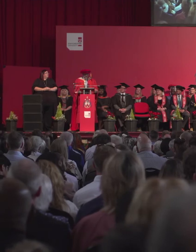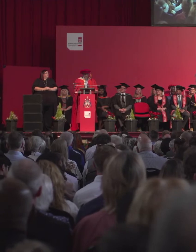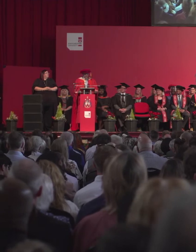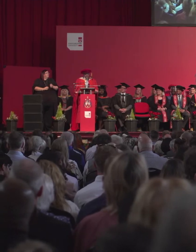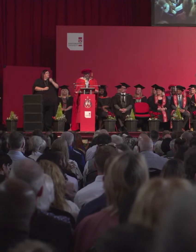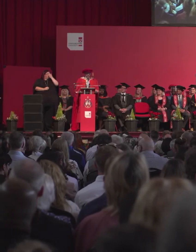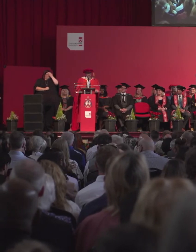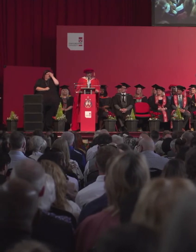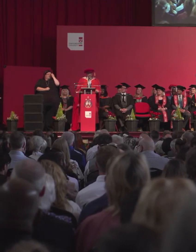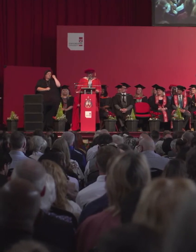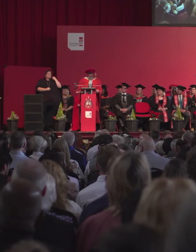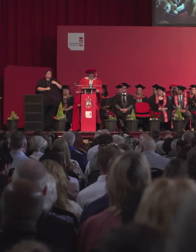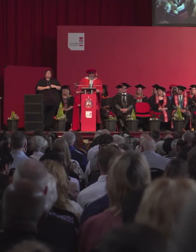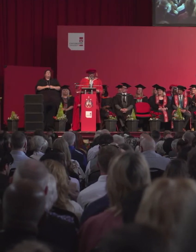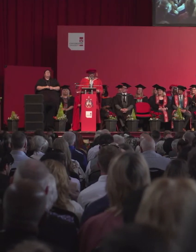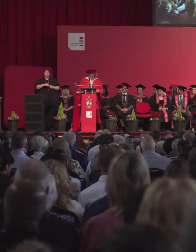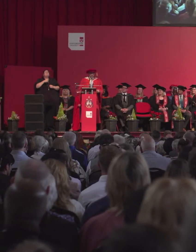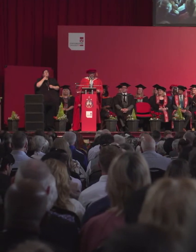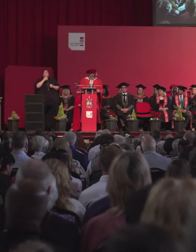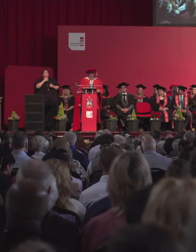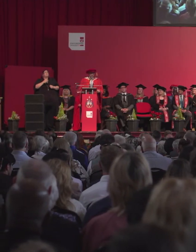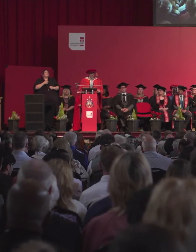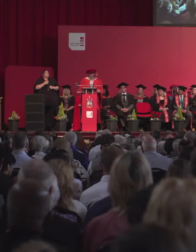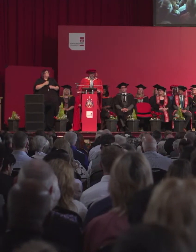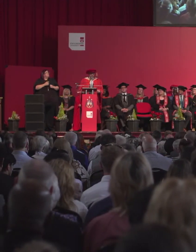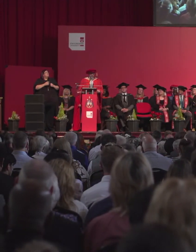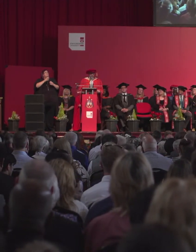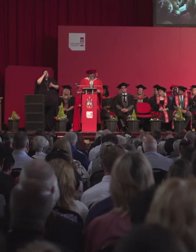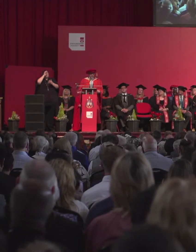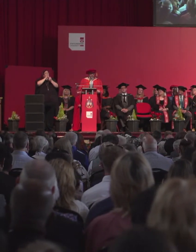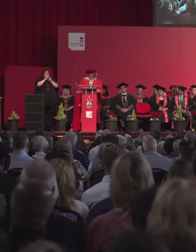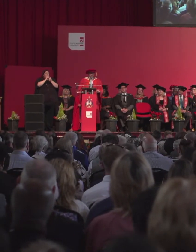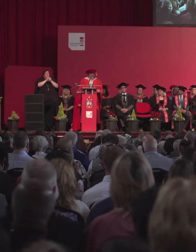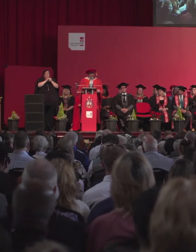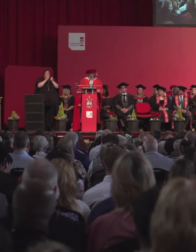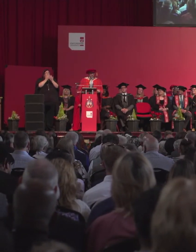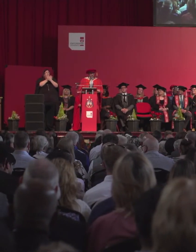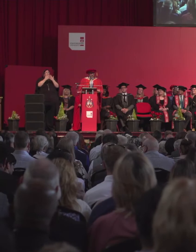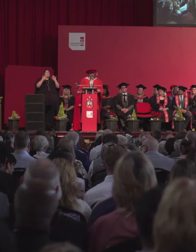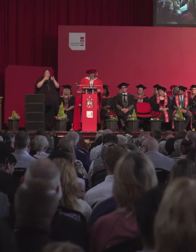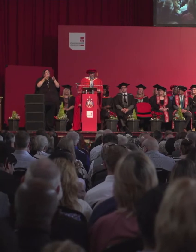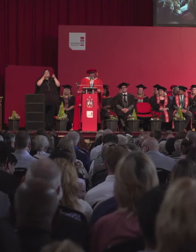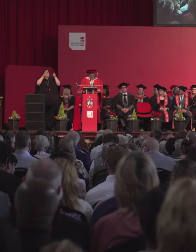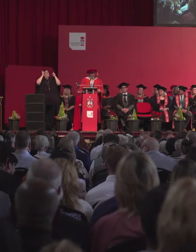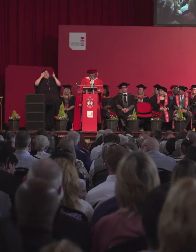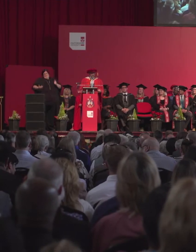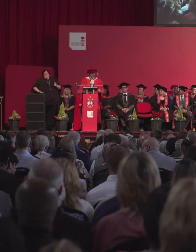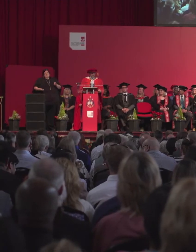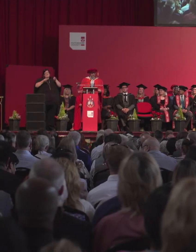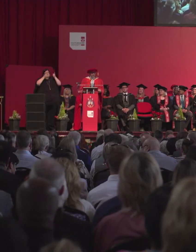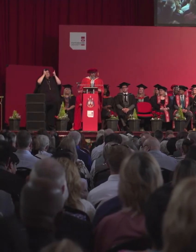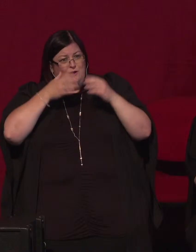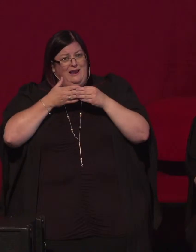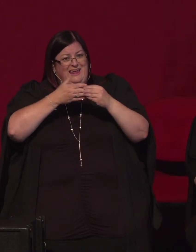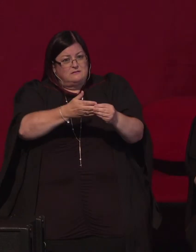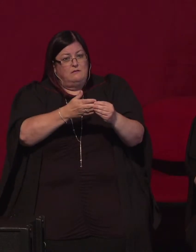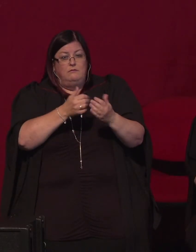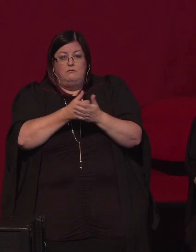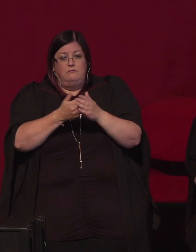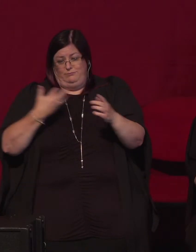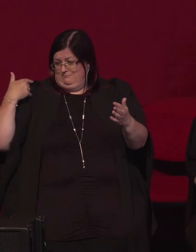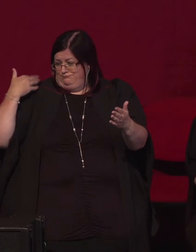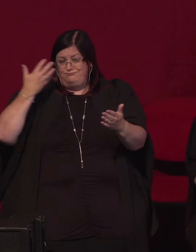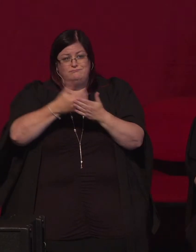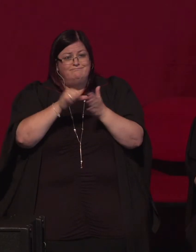It's no coincidence, by the way, that many business leaders have had a difficult time at school. It's